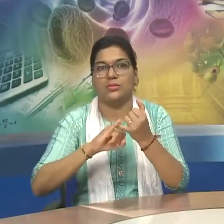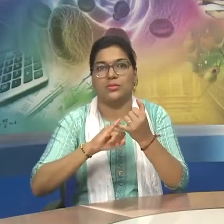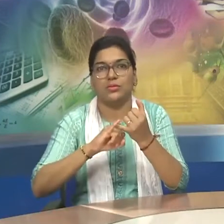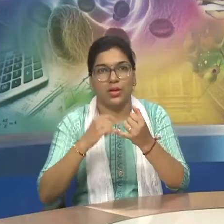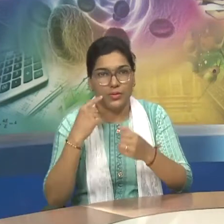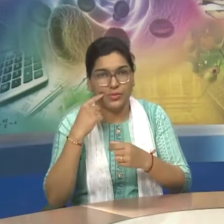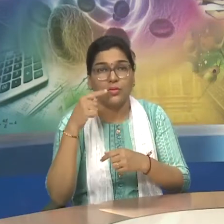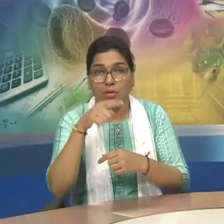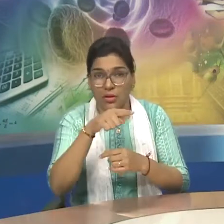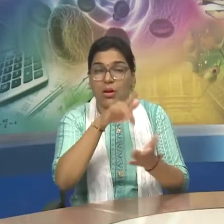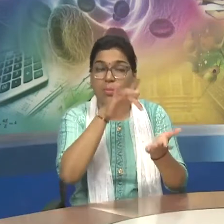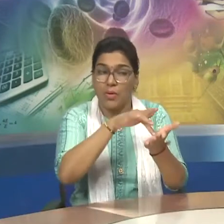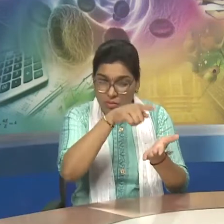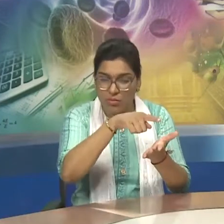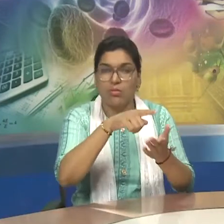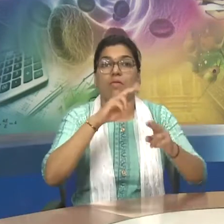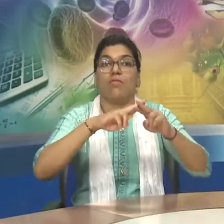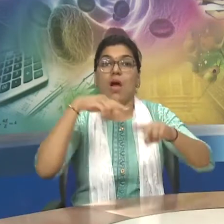Sivakasi, Tamil Nadu,